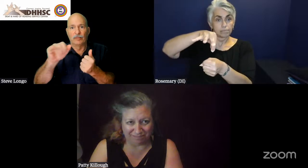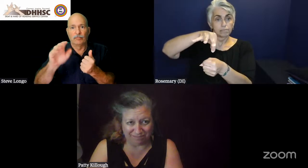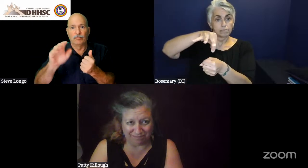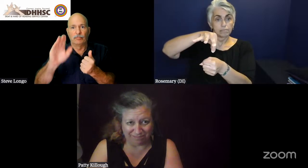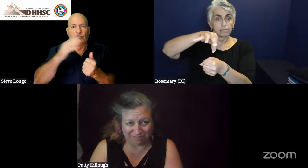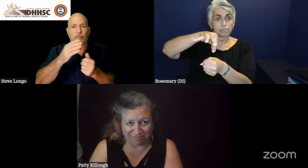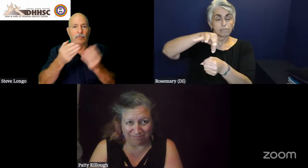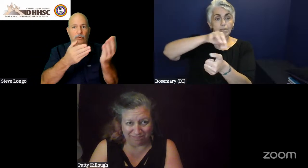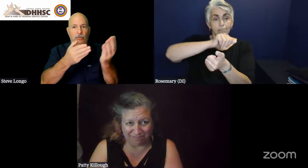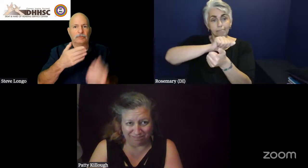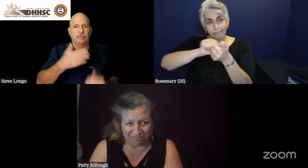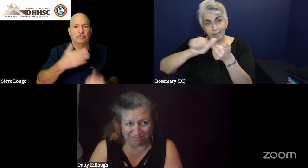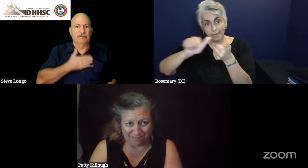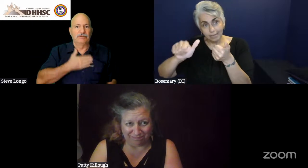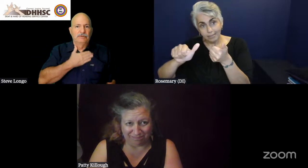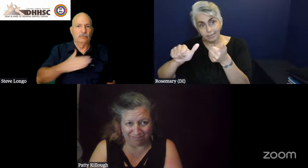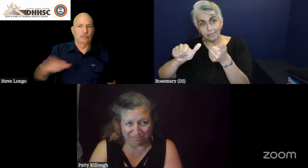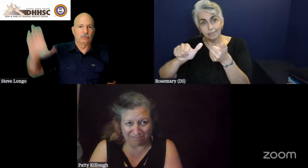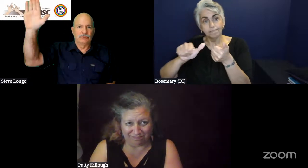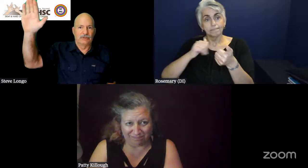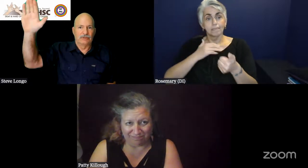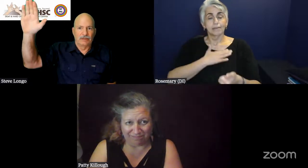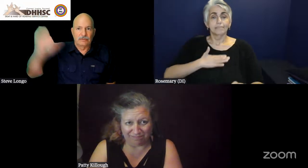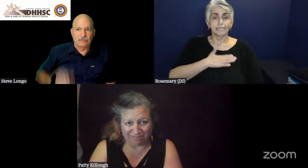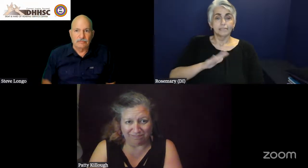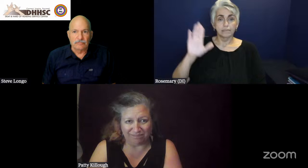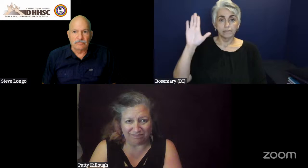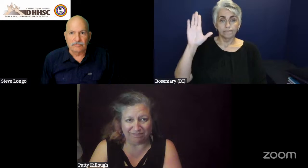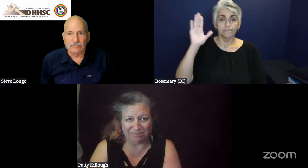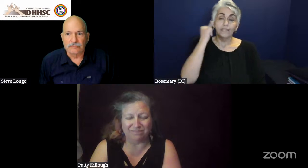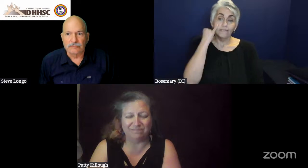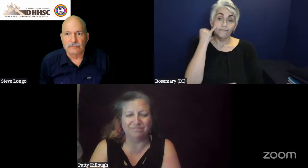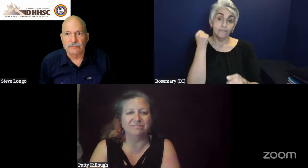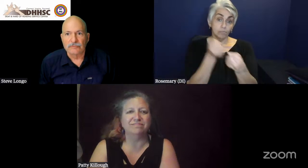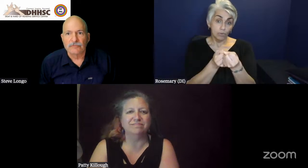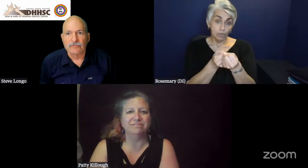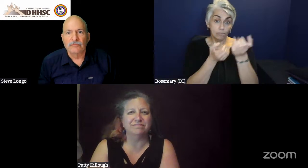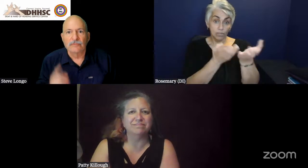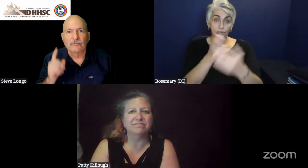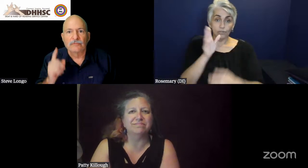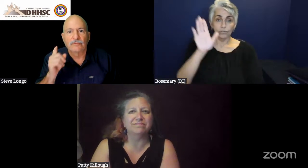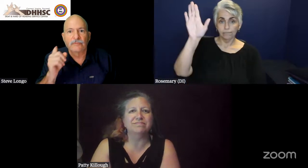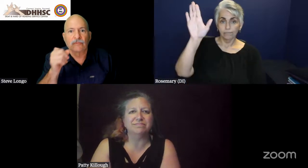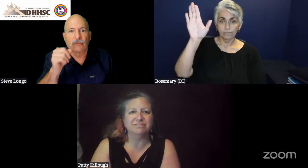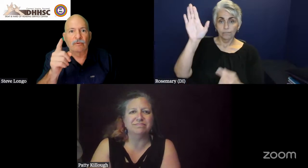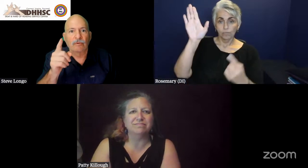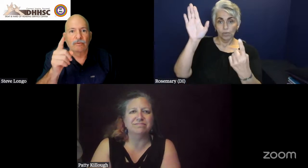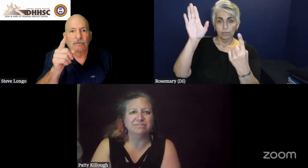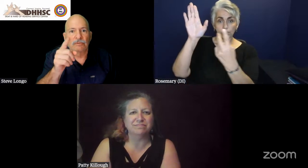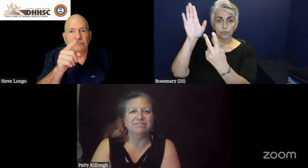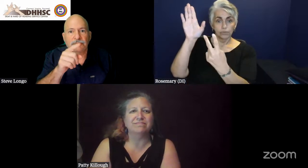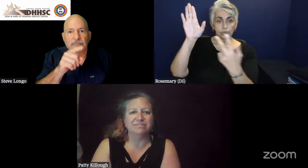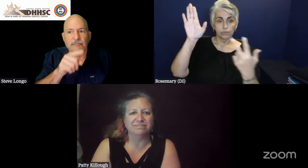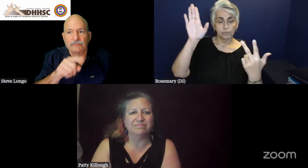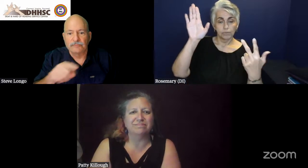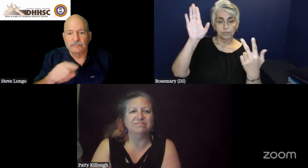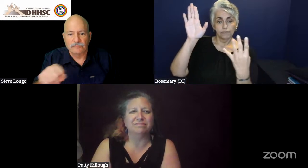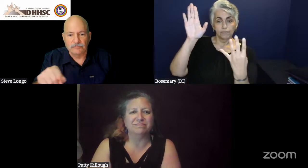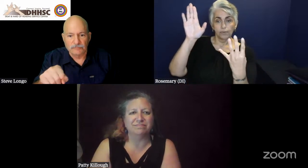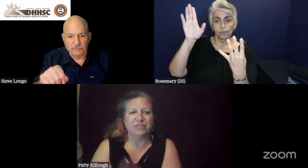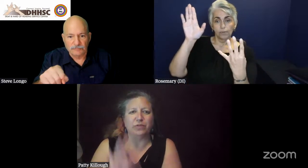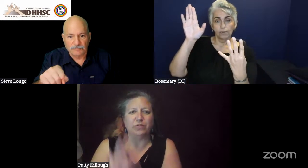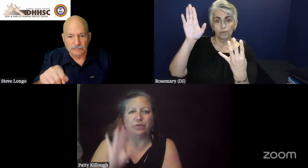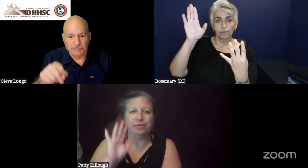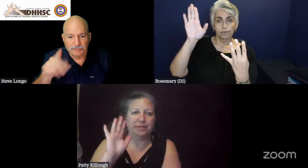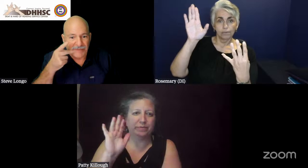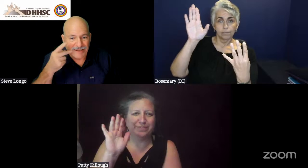is ready to be voted on. Those of you who approve of that motion, raise your hands, please.